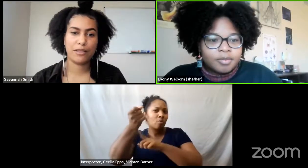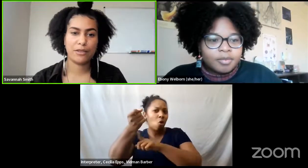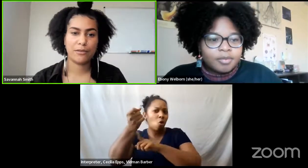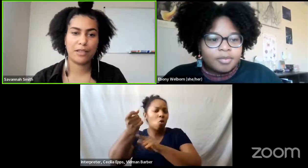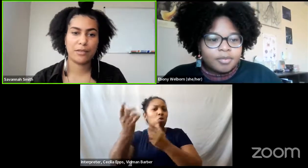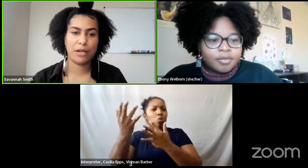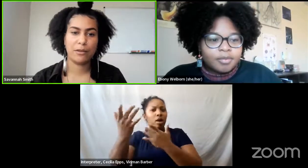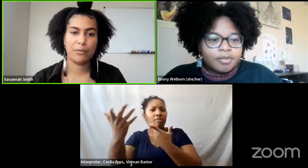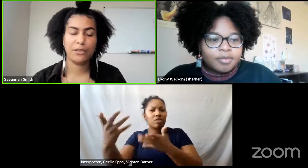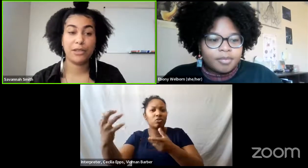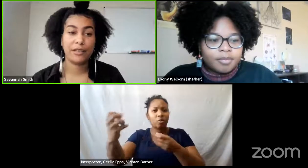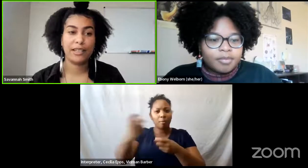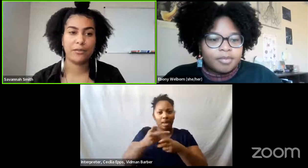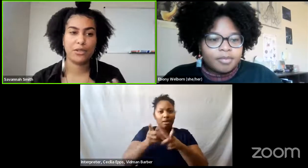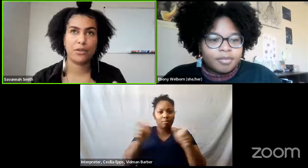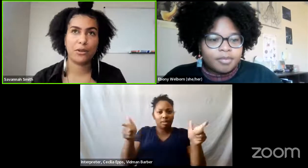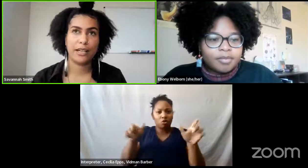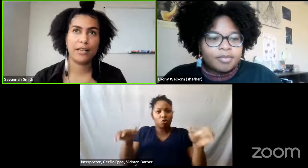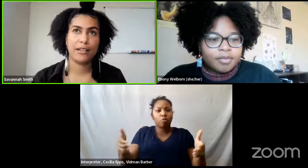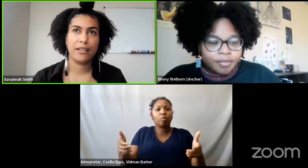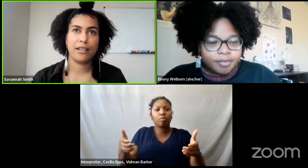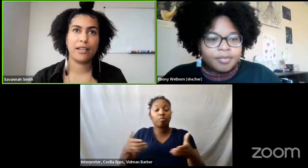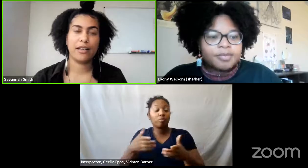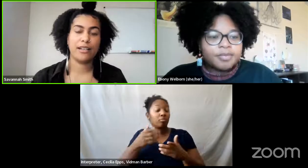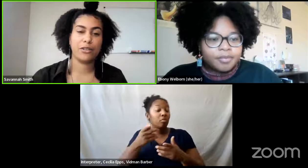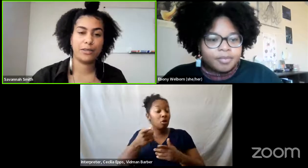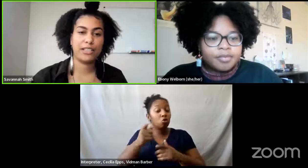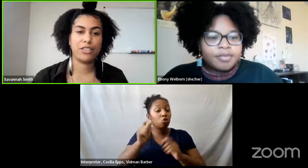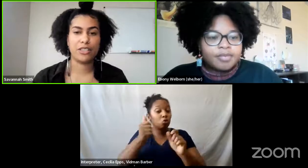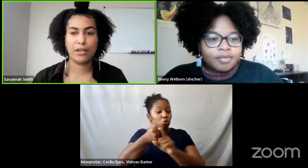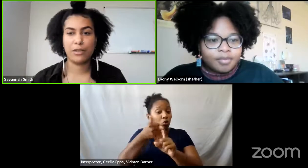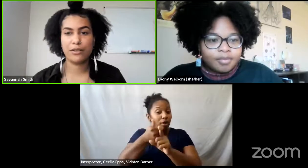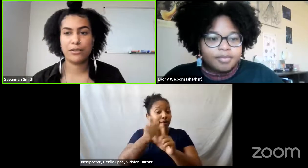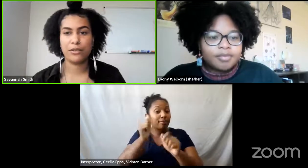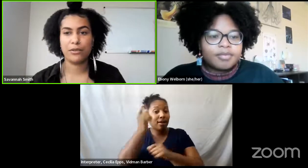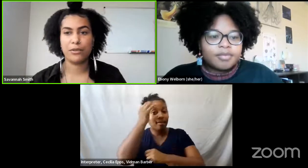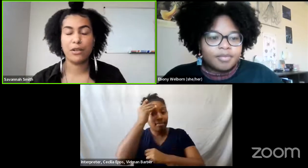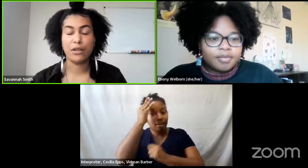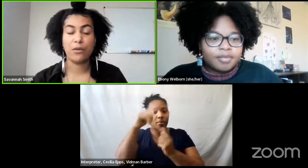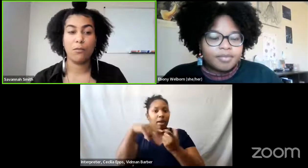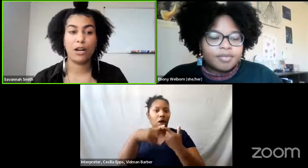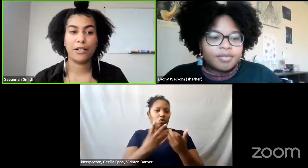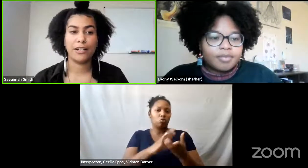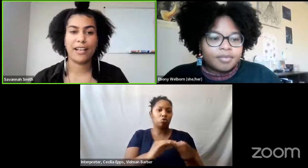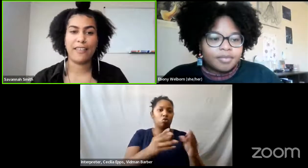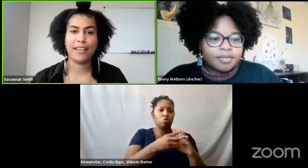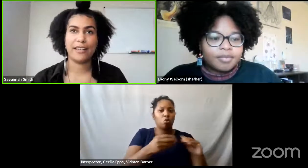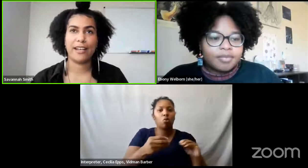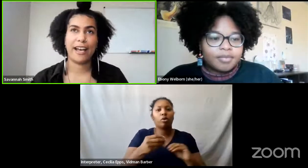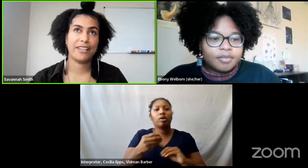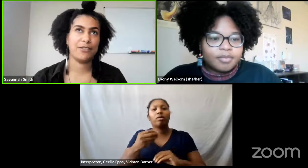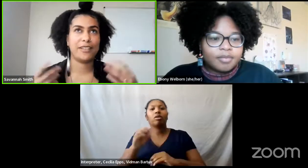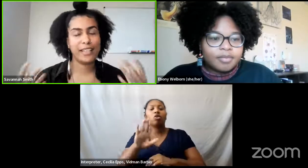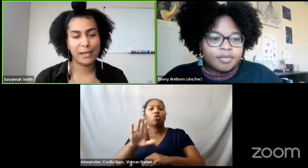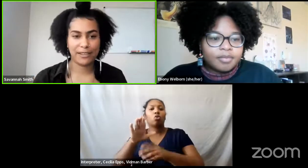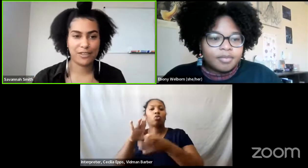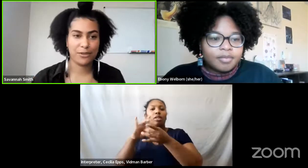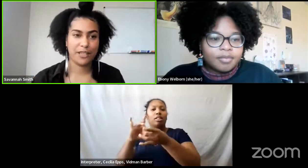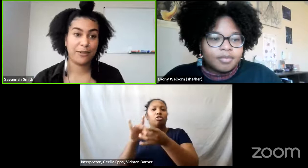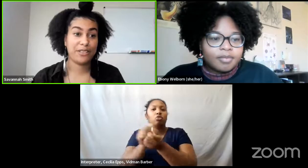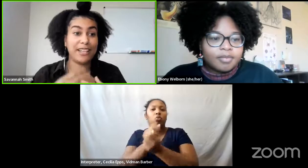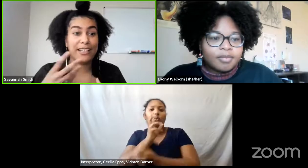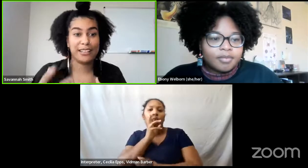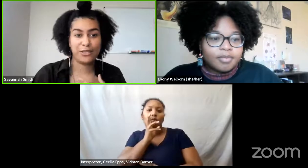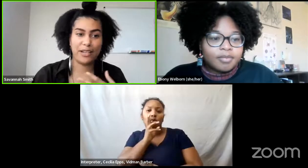share moments for this part. But you could think of a story and your relationship to water. And then as you're thinking about